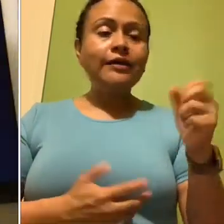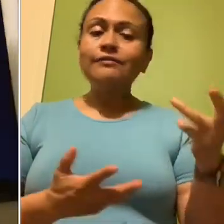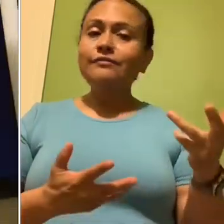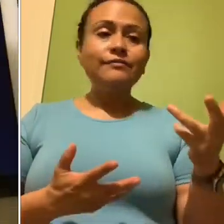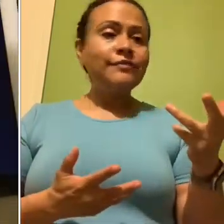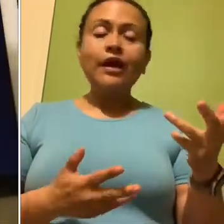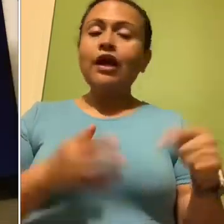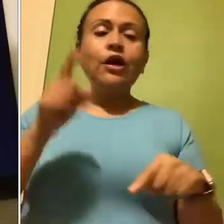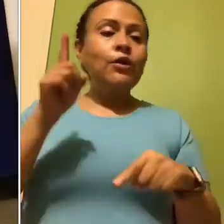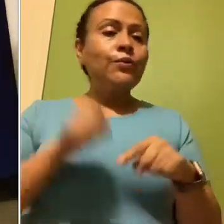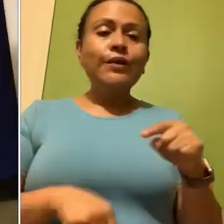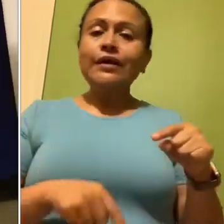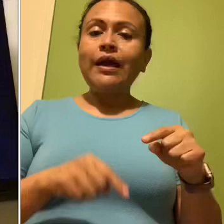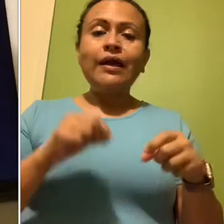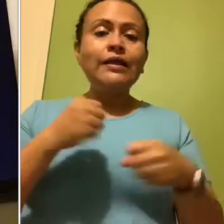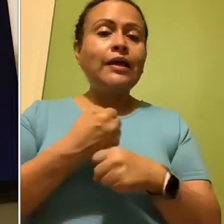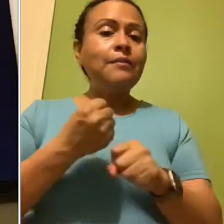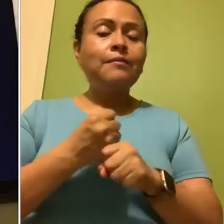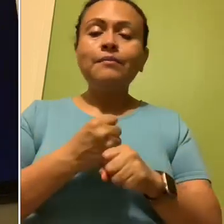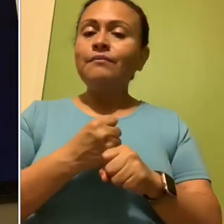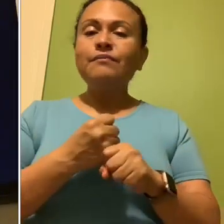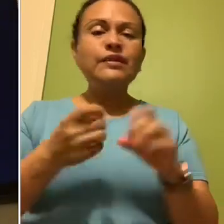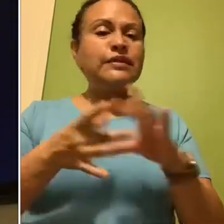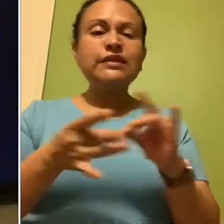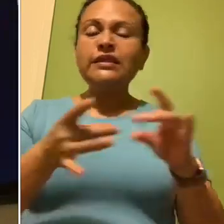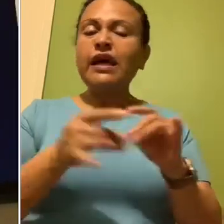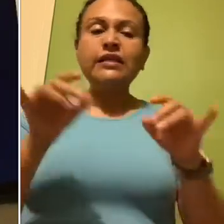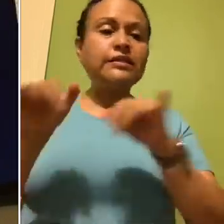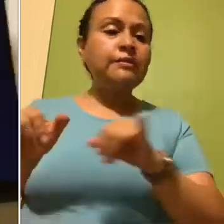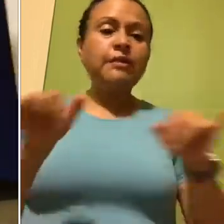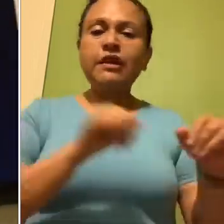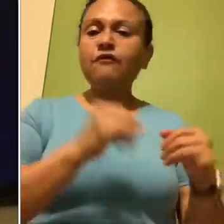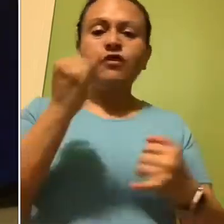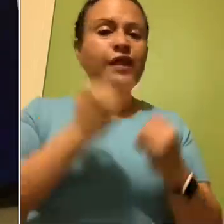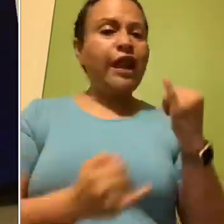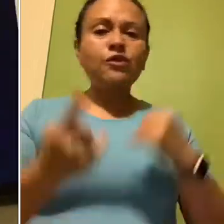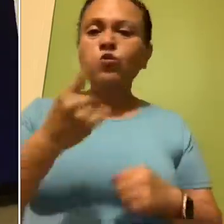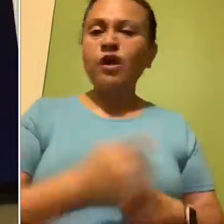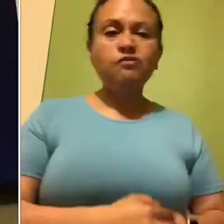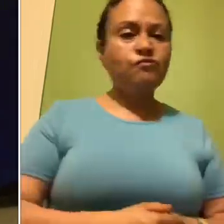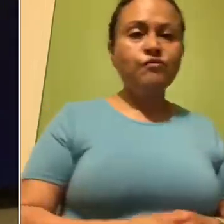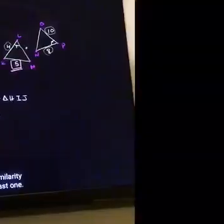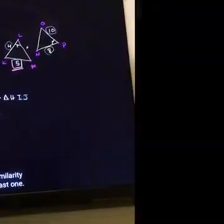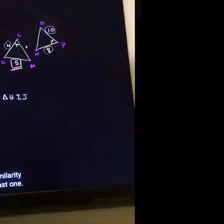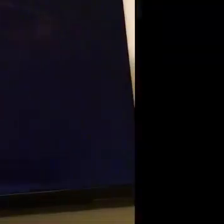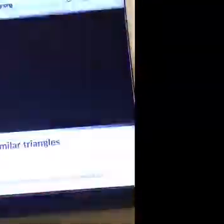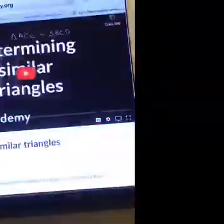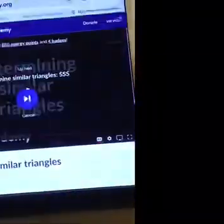do over here. So we can't make some strong statement about similarity for this last one.